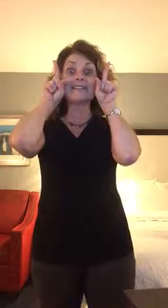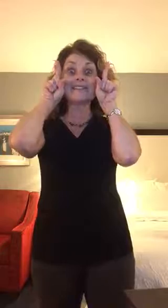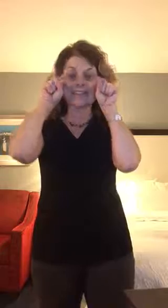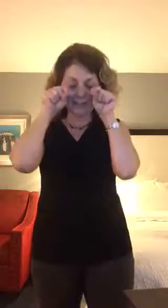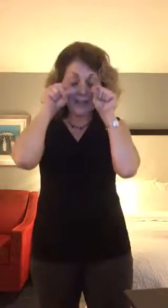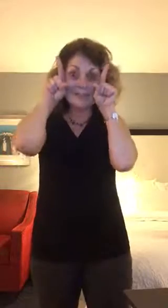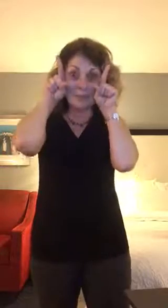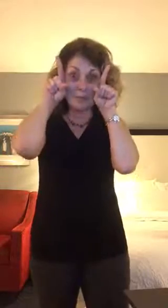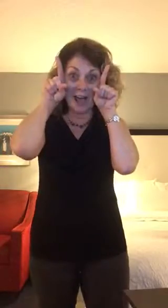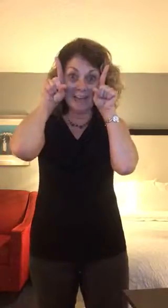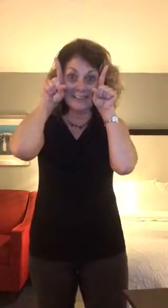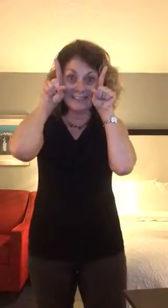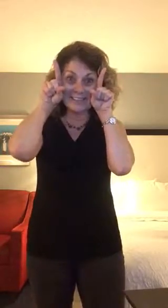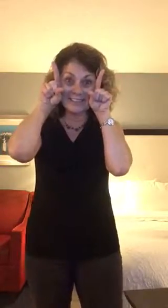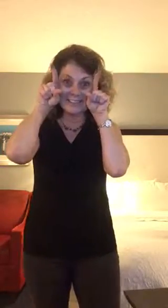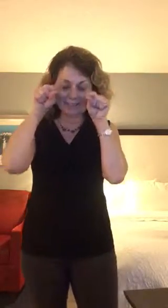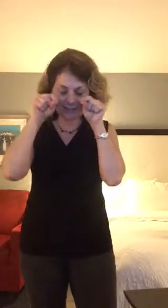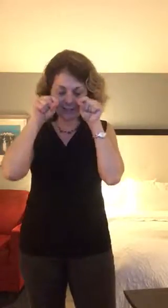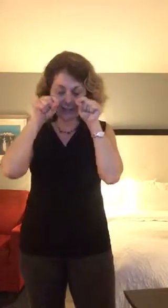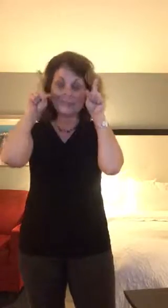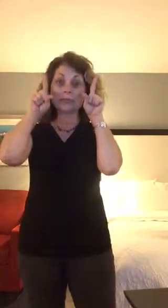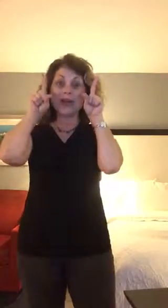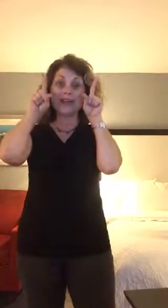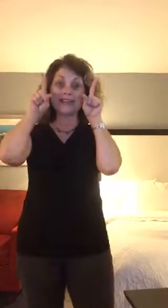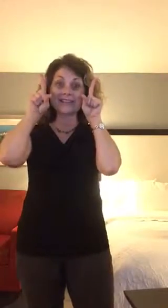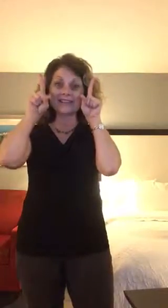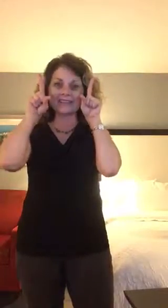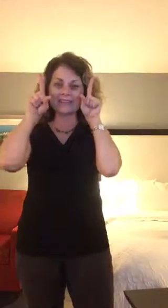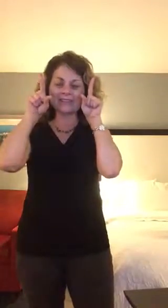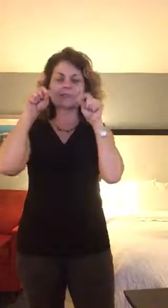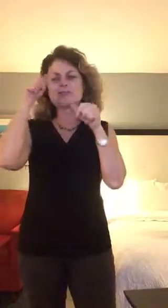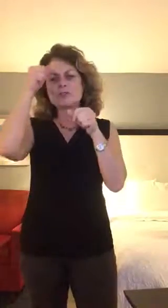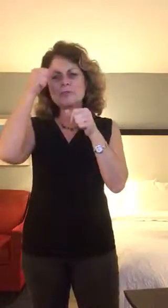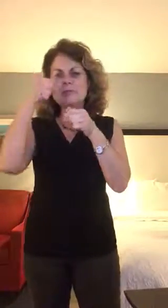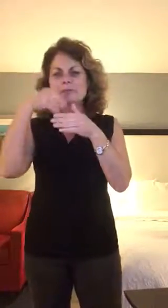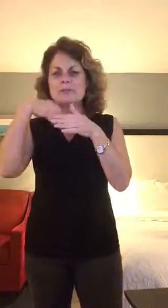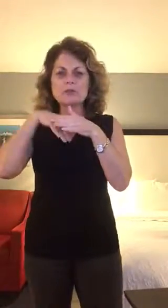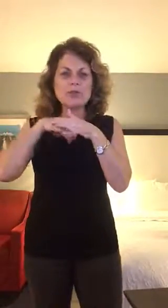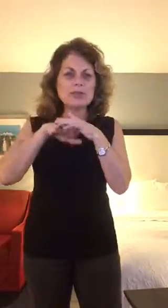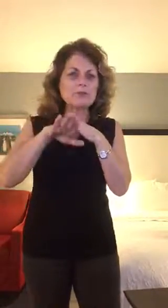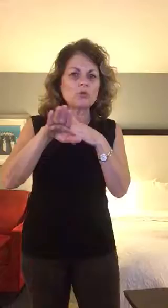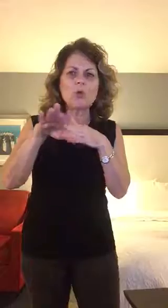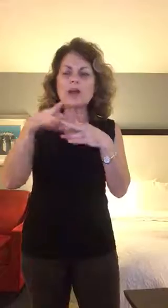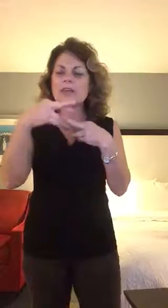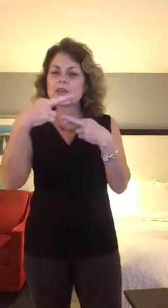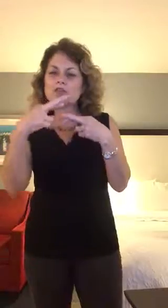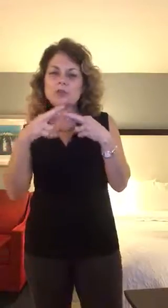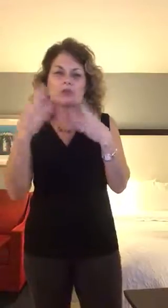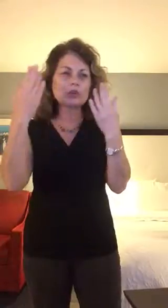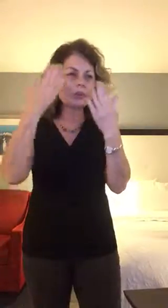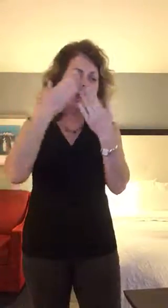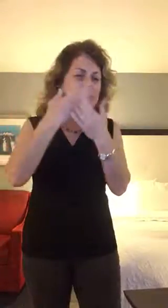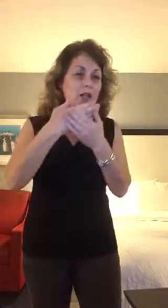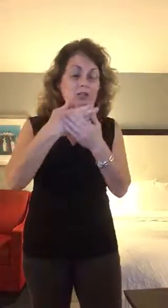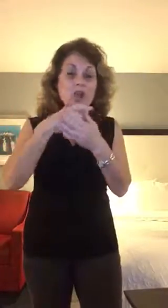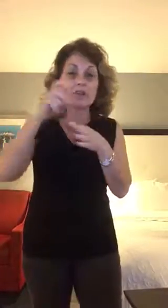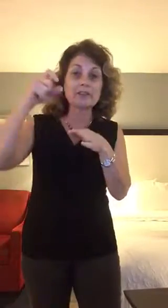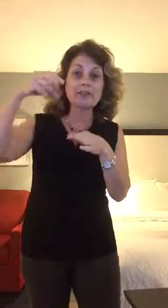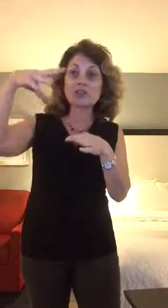surprise, surprise, surprise. Reminds me of like if you're walking into a room and it's all dark and then they